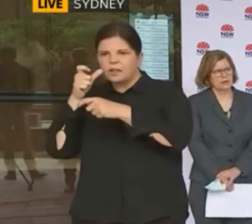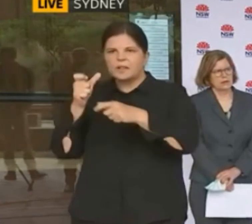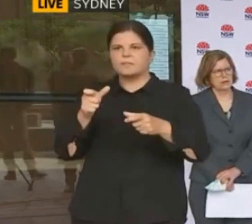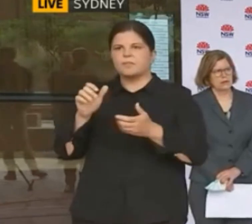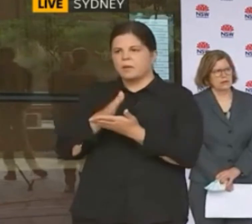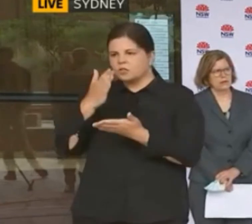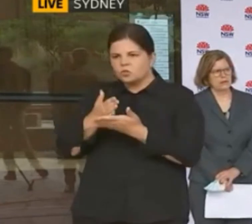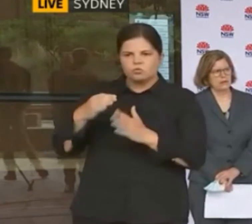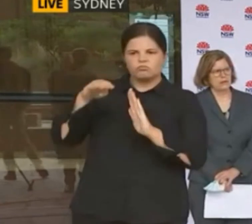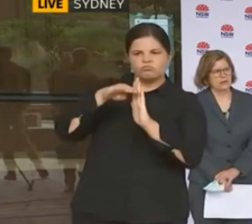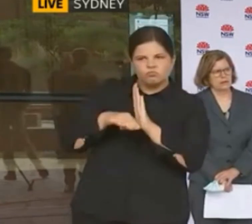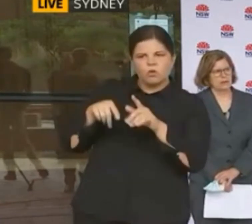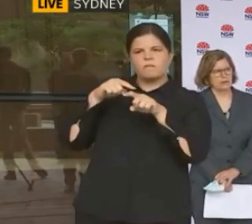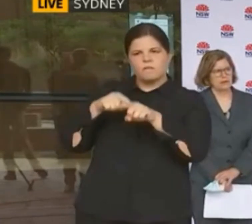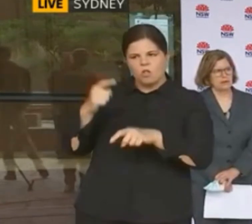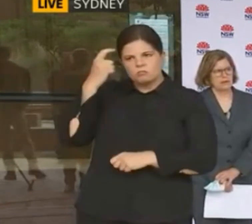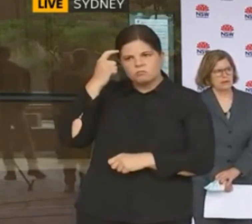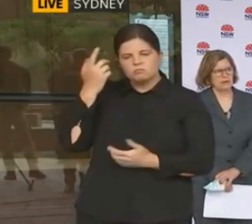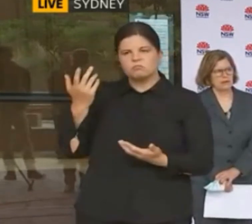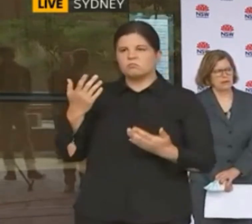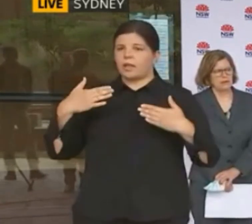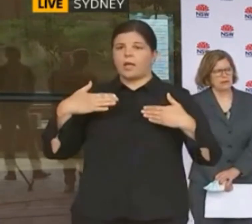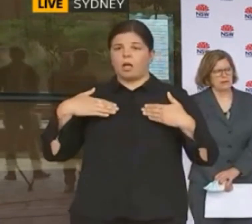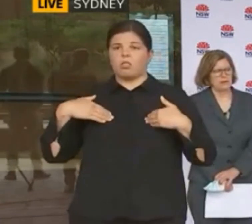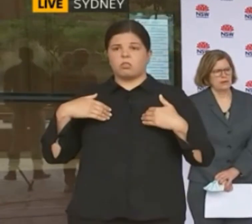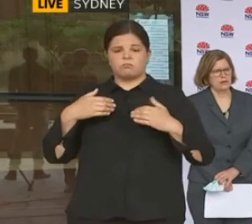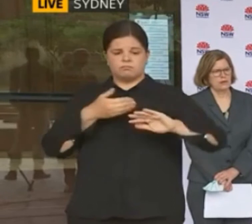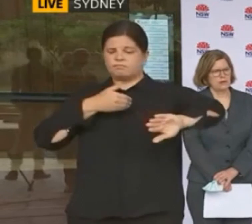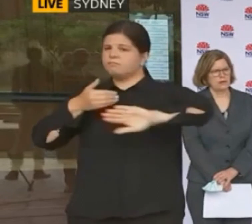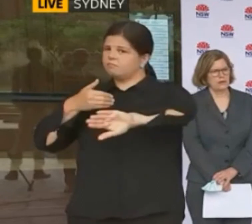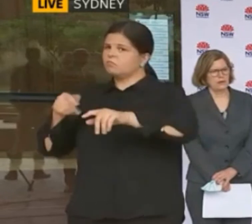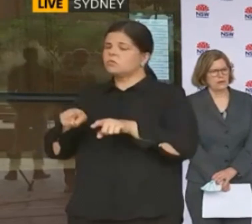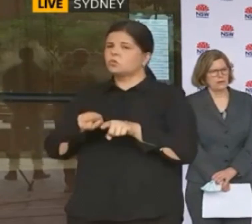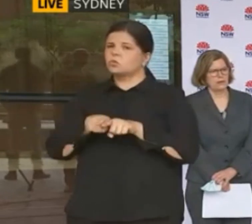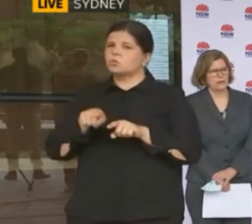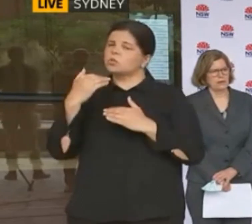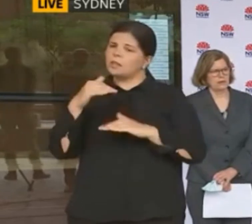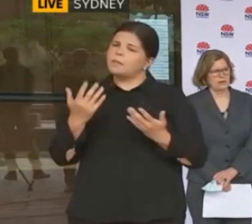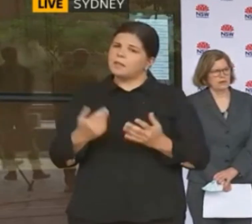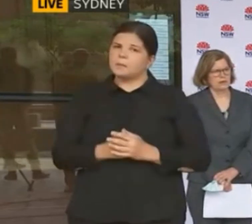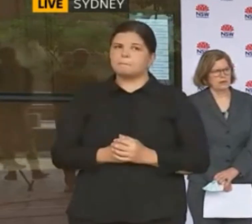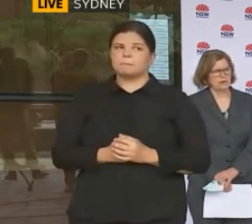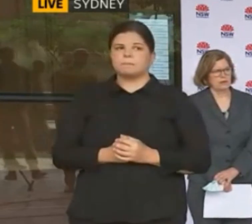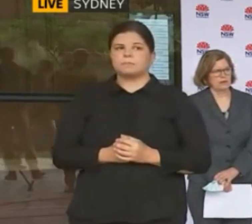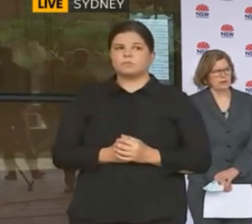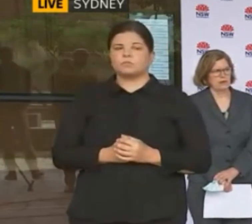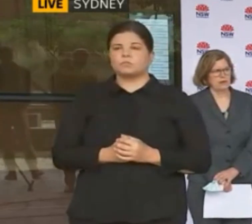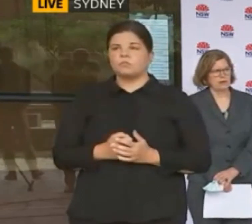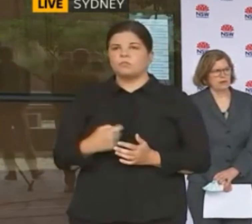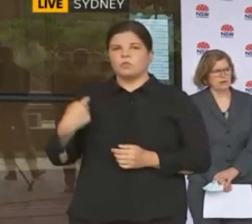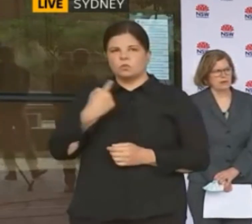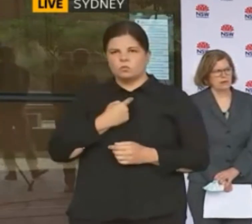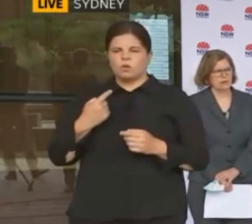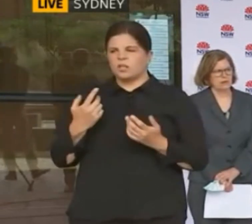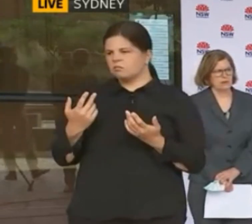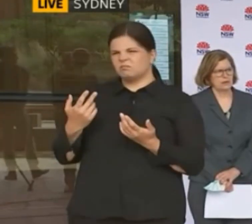enforce marine laws and including the health orders as well. So at this point, we'll see what happens, but we have enough resources to